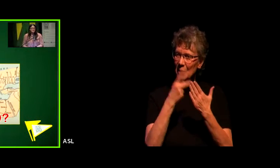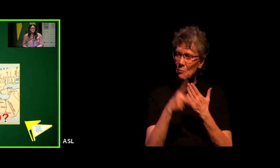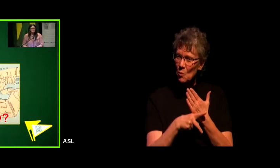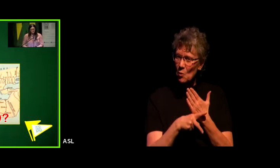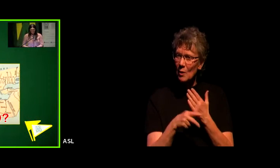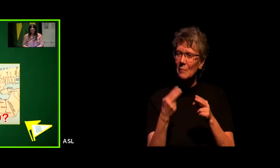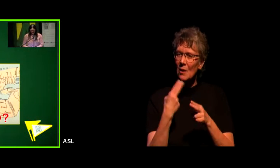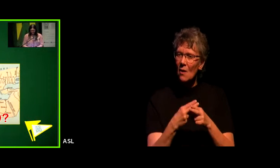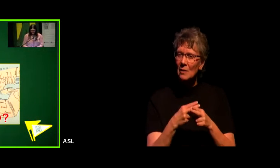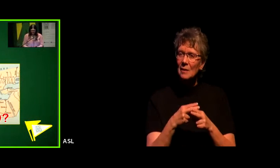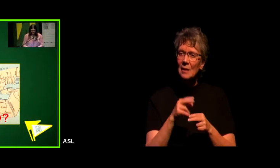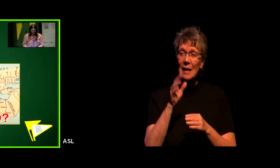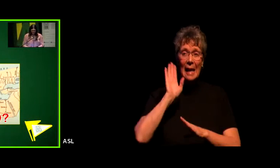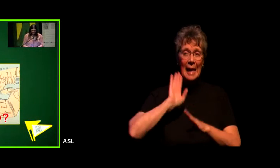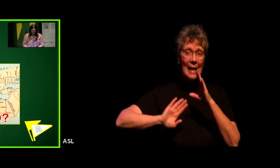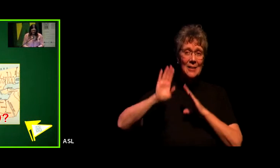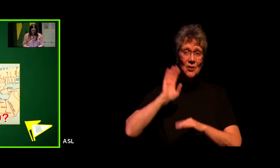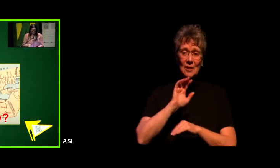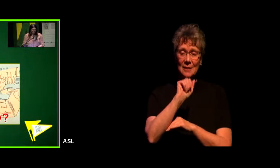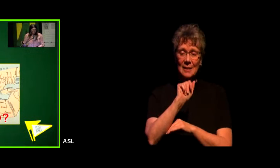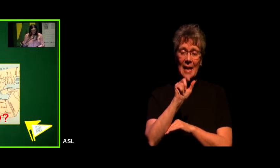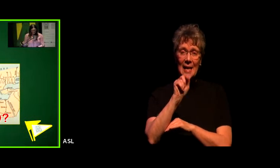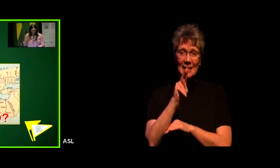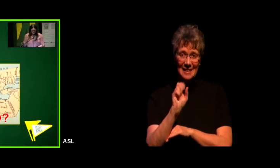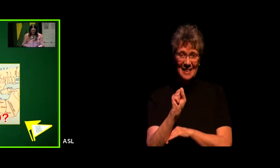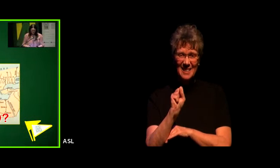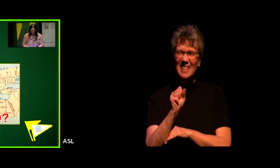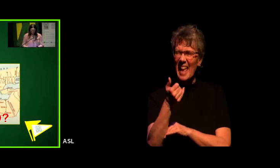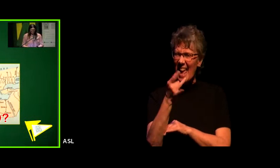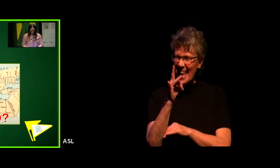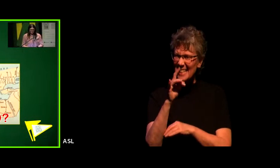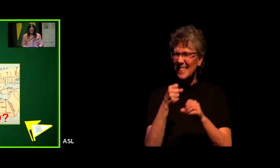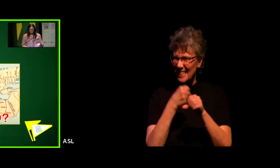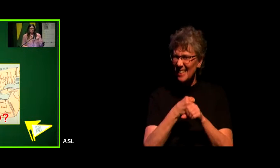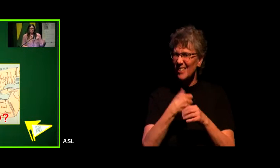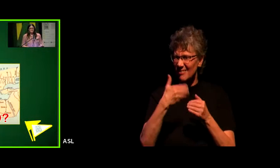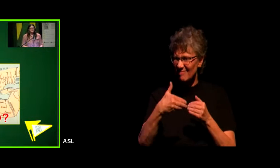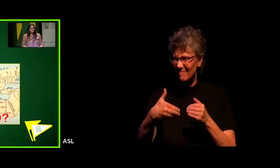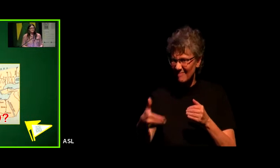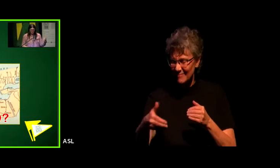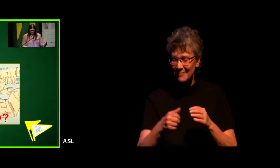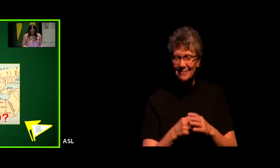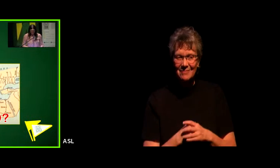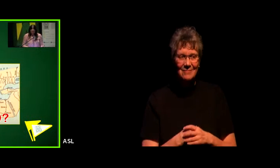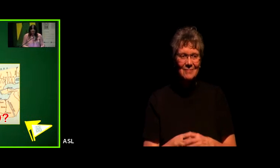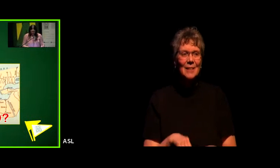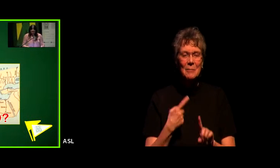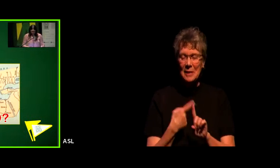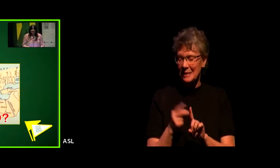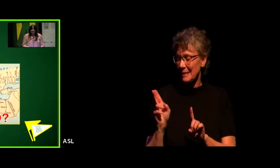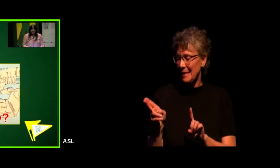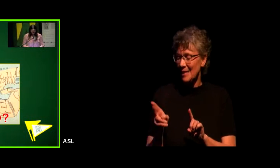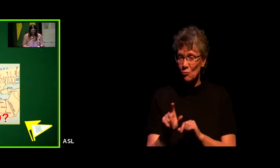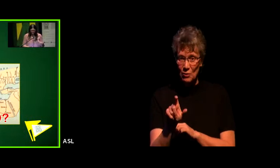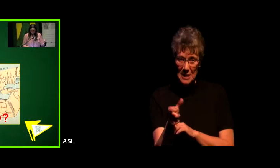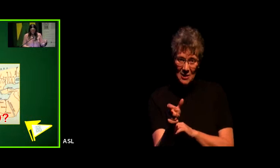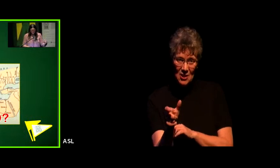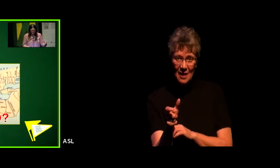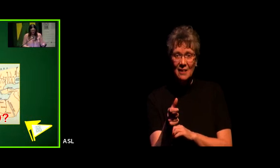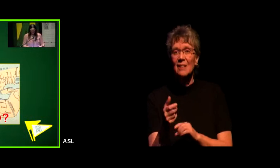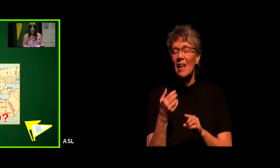18th season on the History Channel. Discovery Channel has aired documentaries about Atlantis, a gazillion of them.